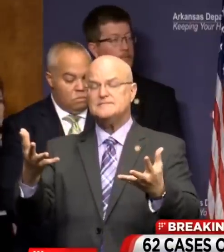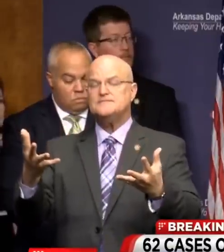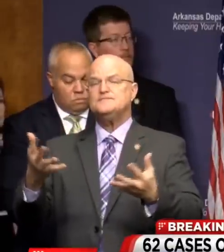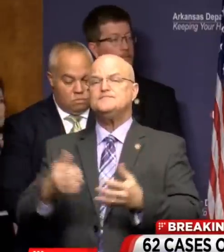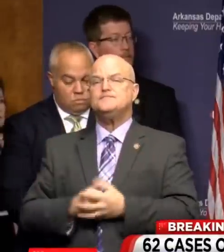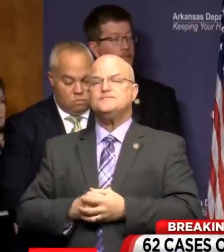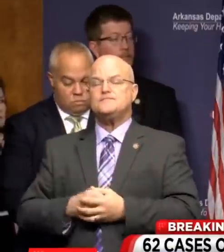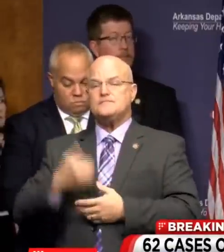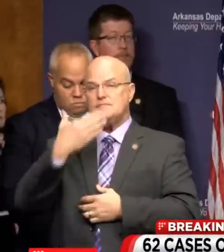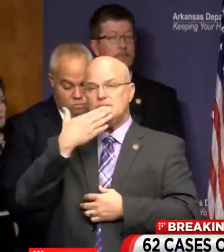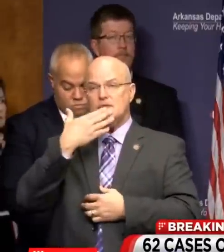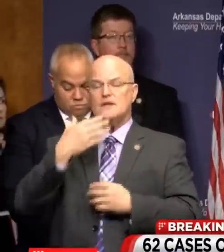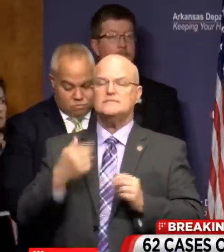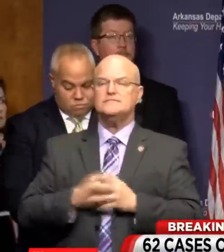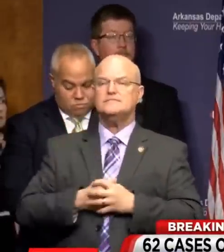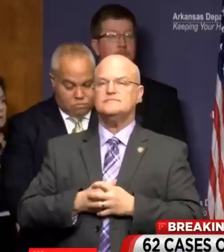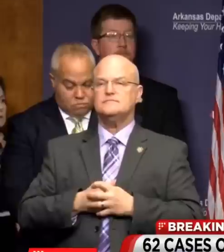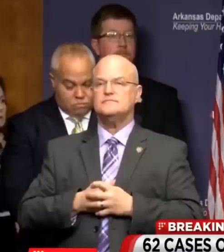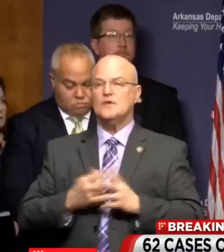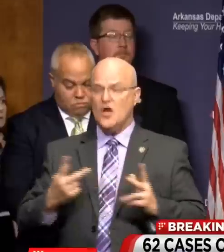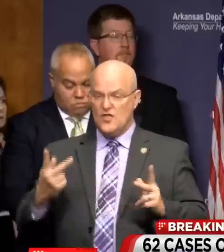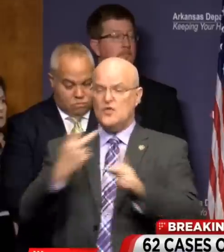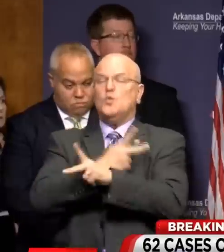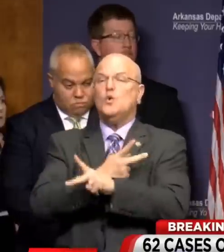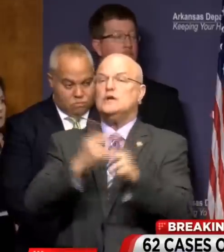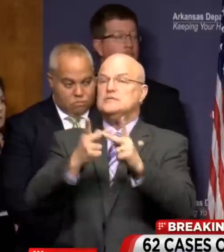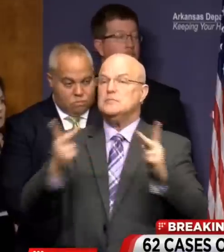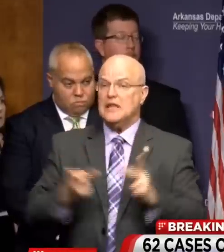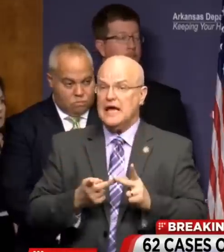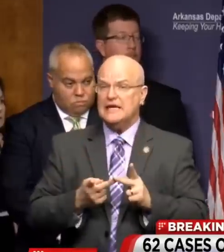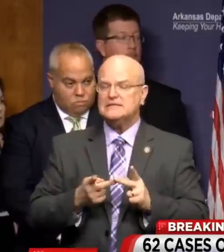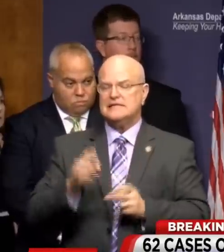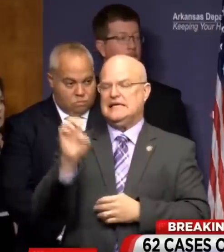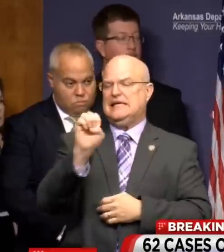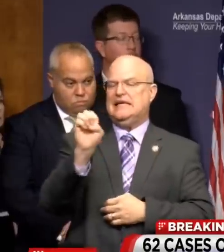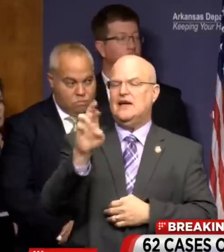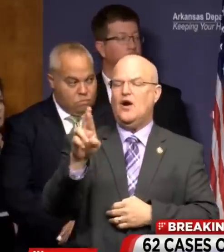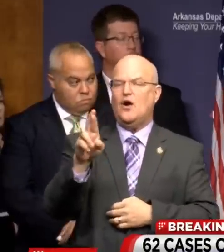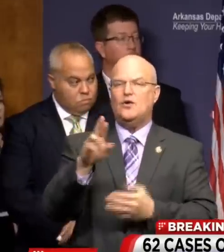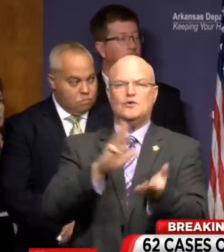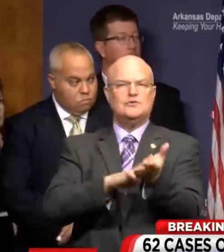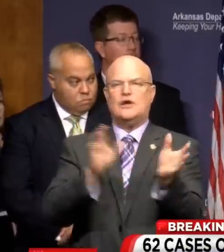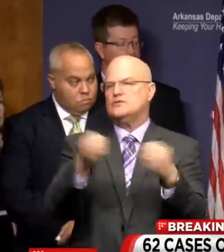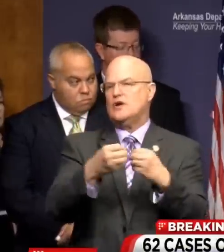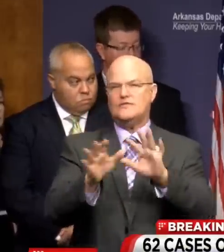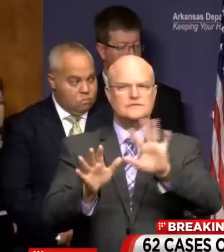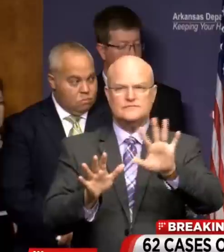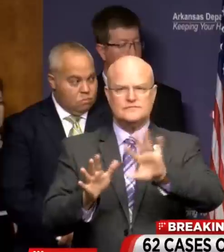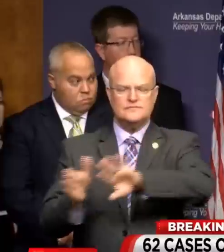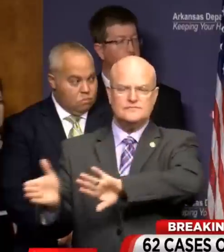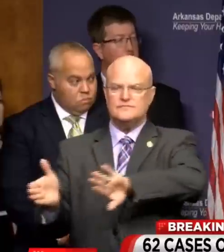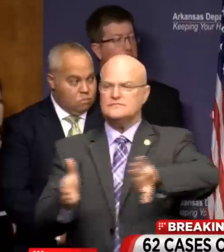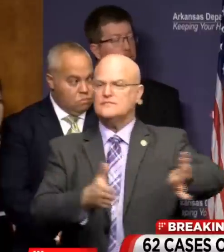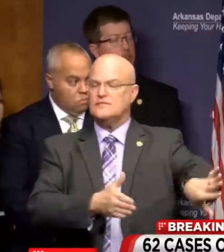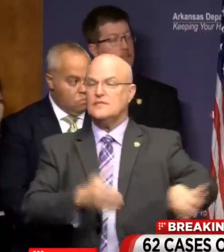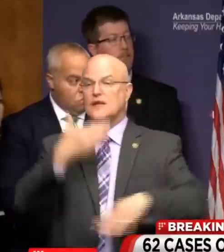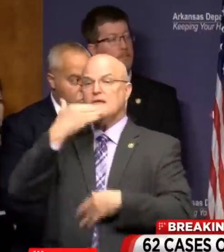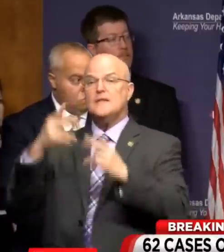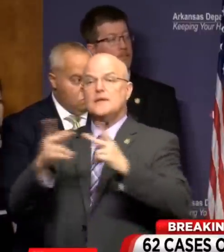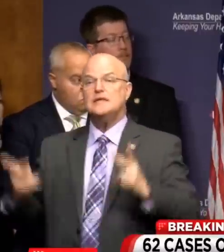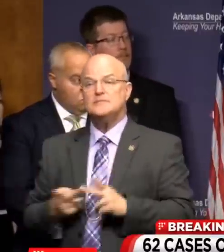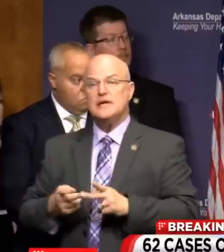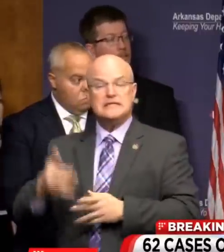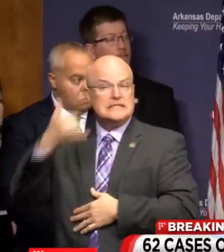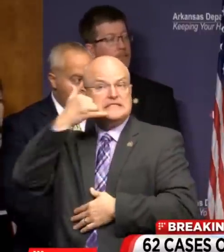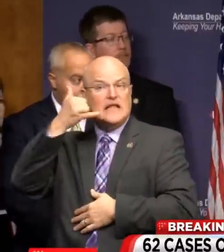that the worst place to be screened is in an emergency room or a physician's office. And the best place to be screened is either